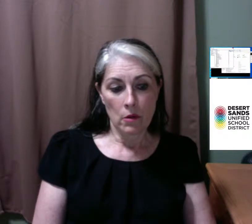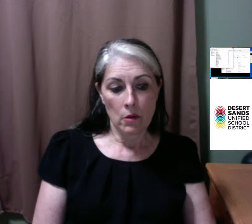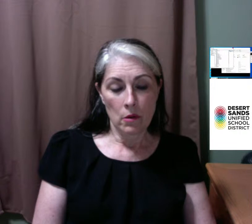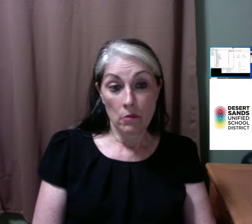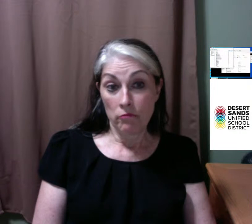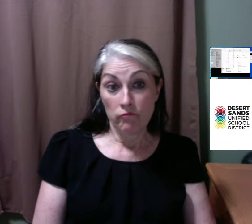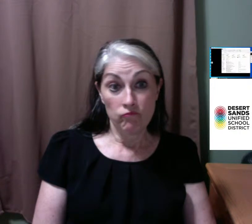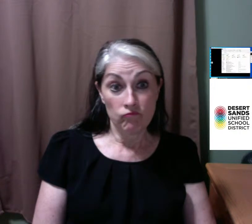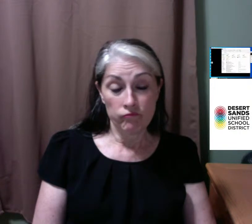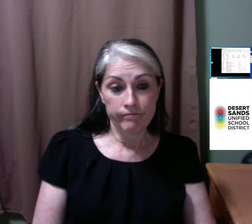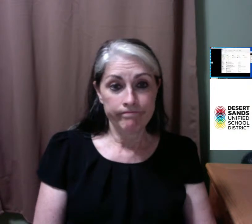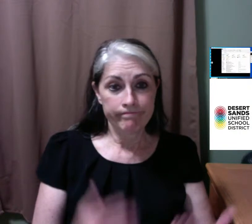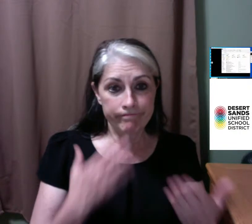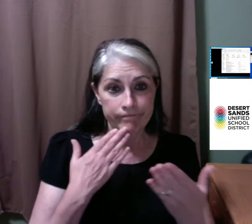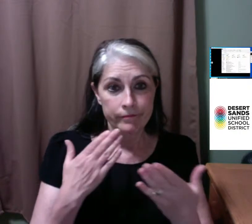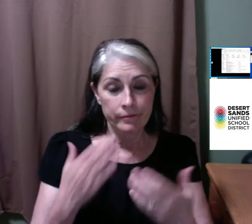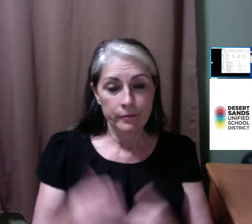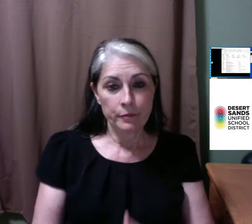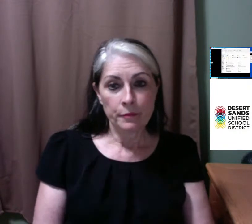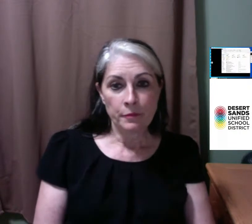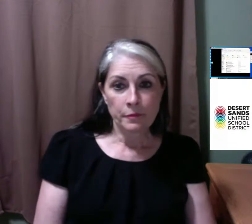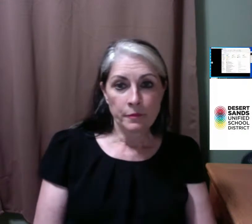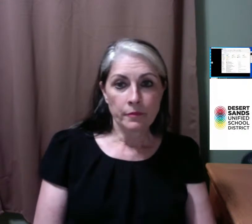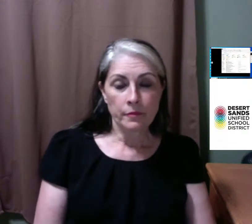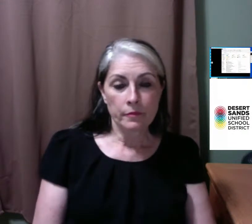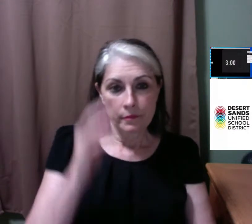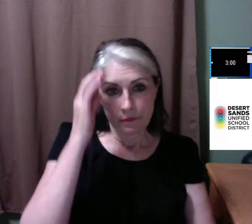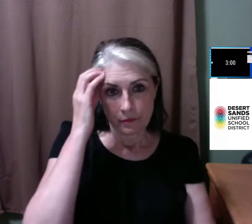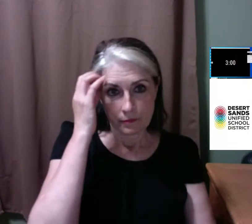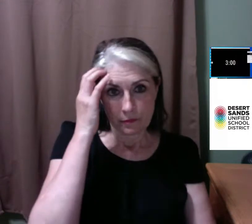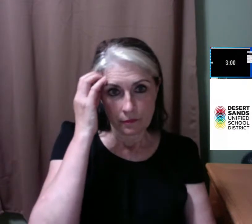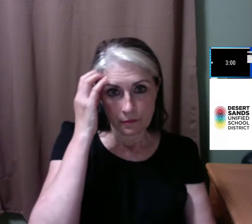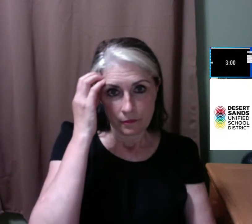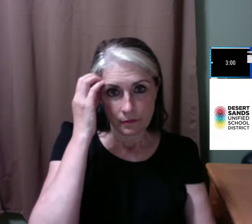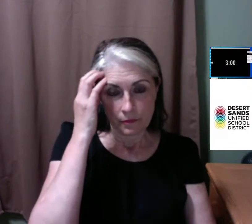Okay, thank you. Okay.